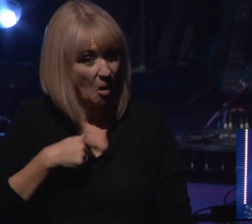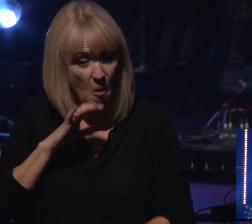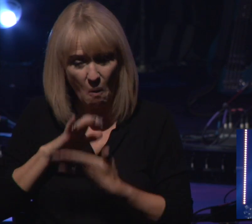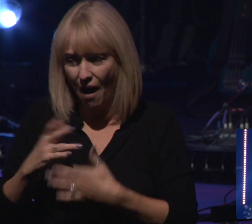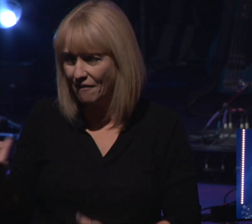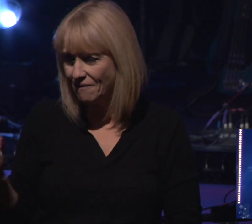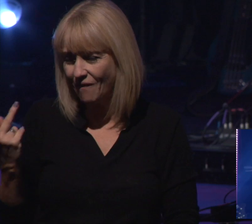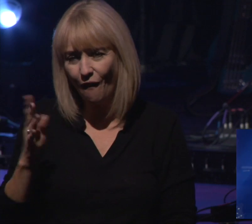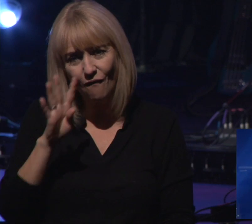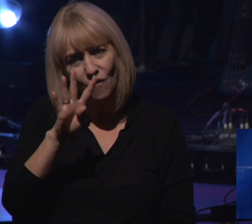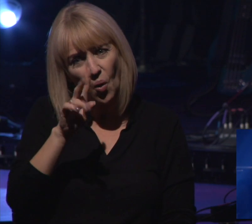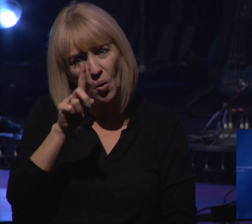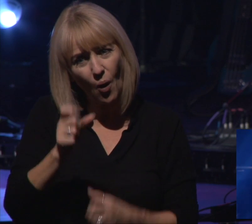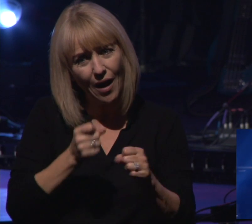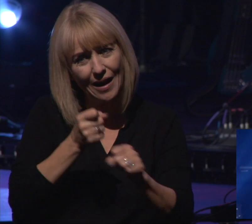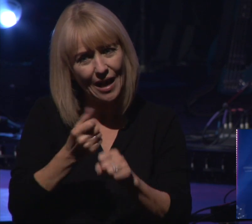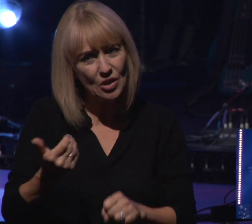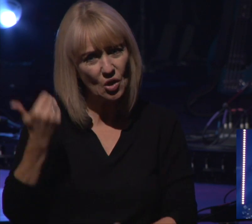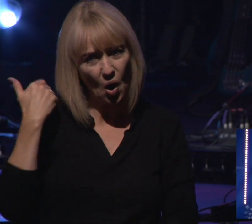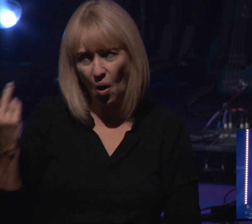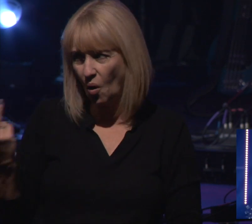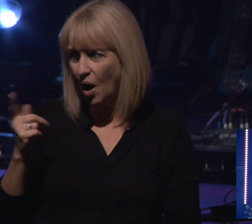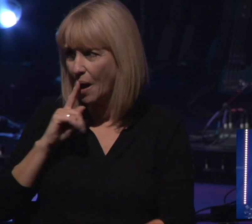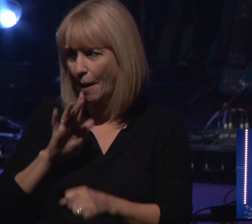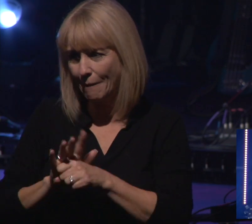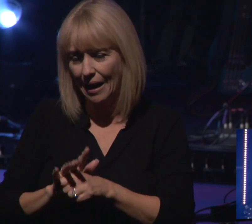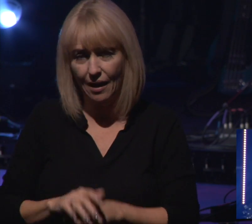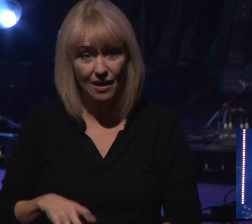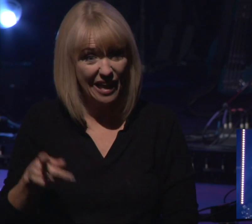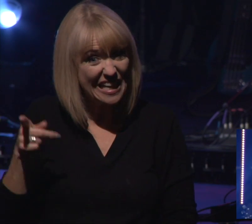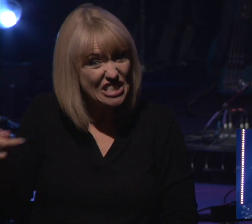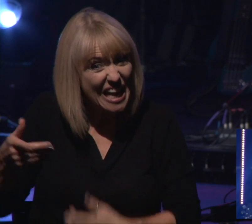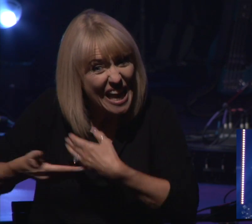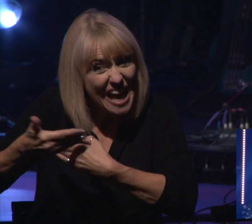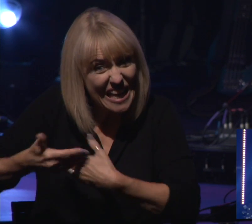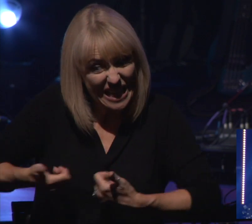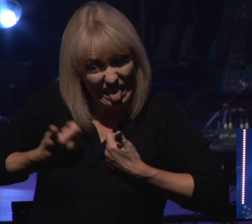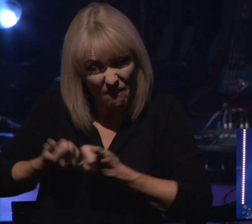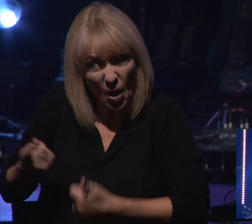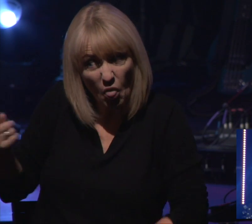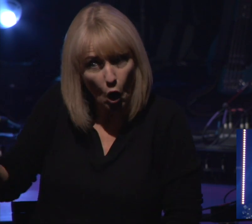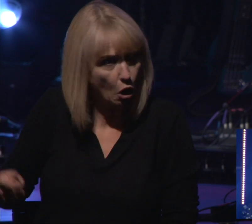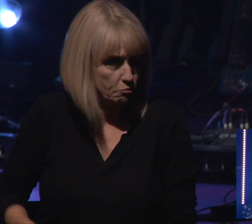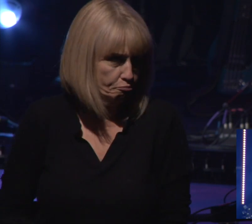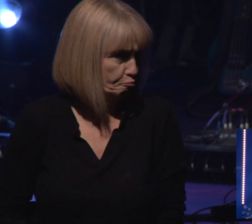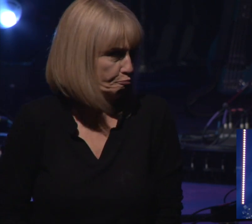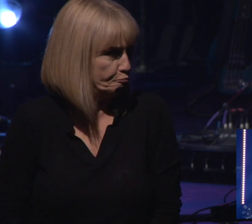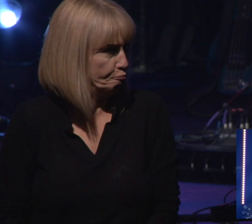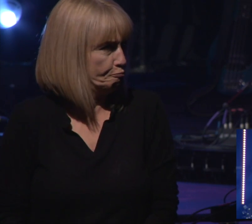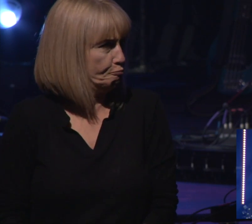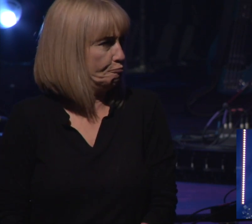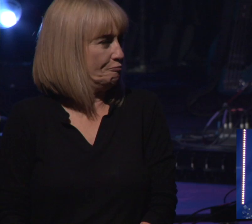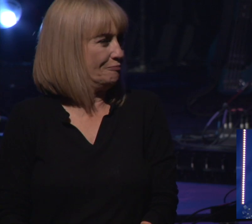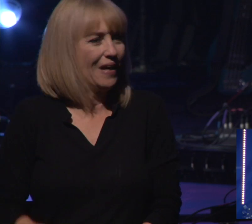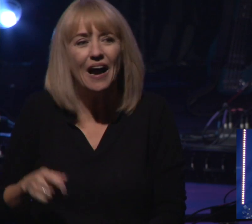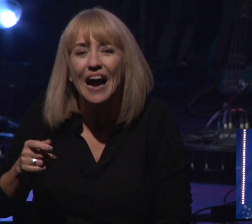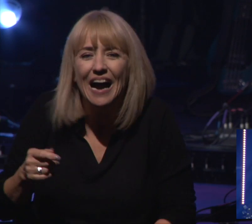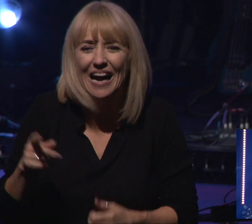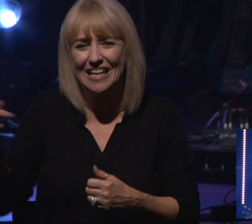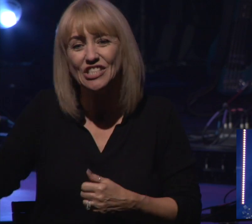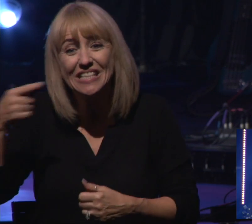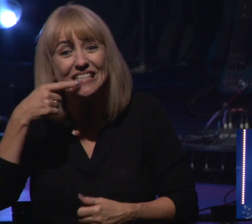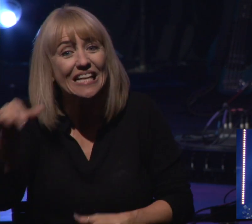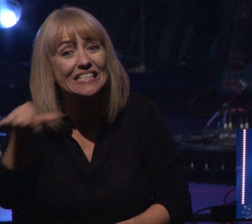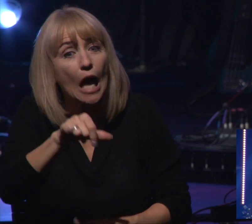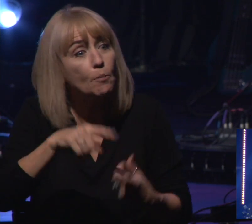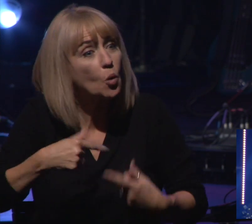we made a commitment 41 years ago. And I can say, she's not always the easiest person to live with. You know that?